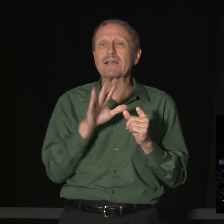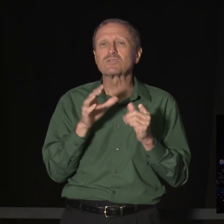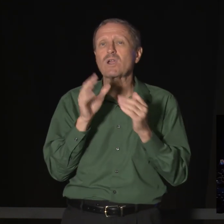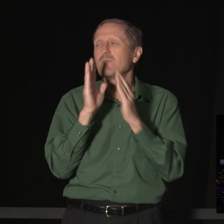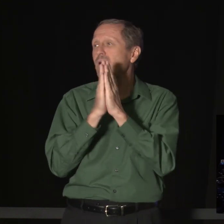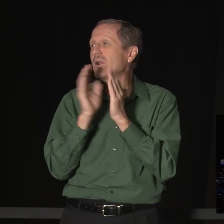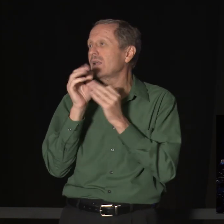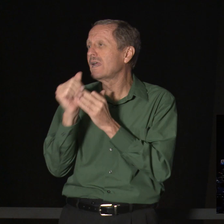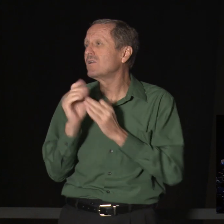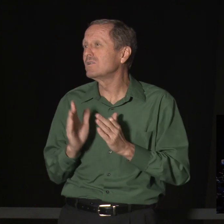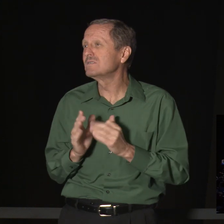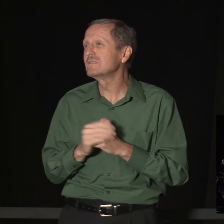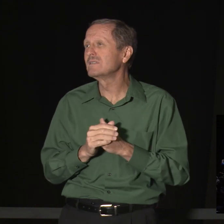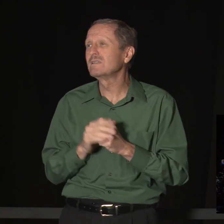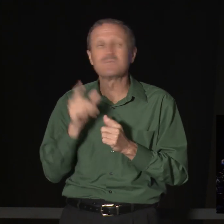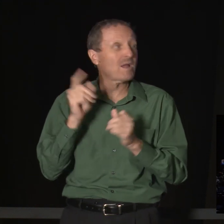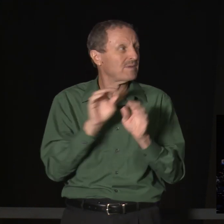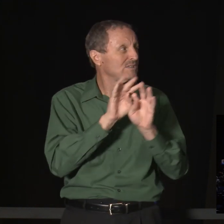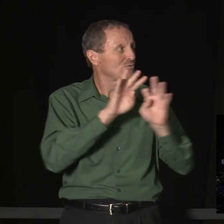probably going to need to